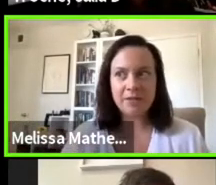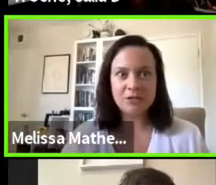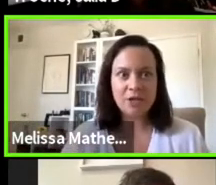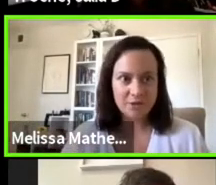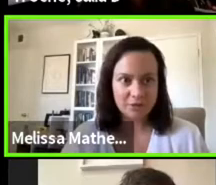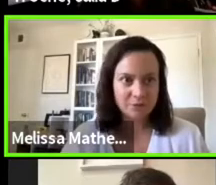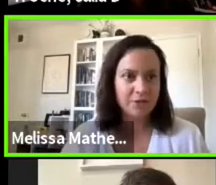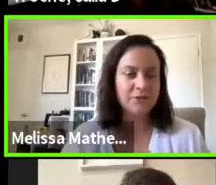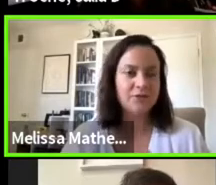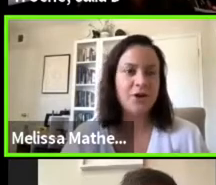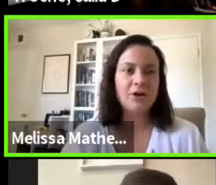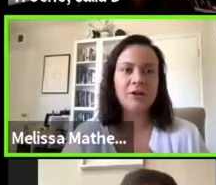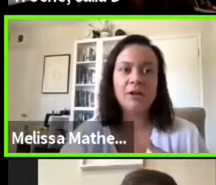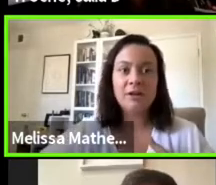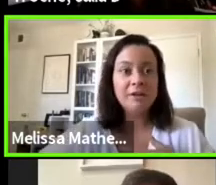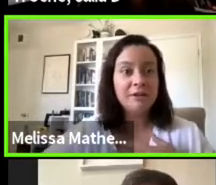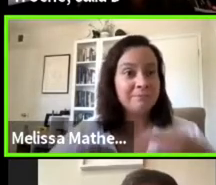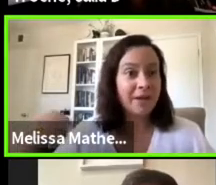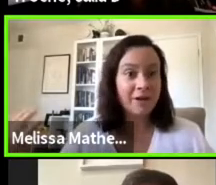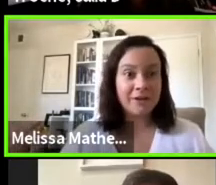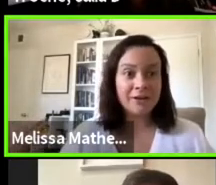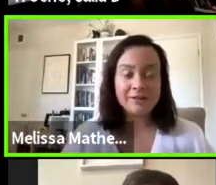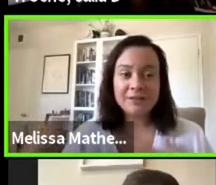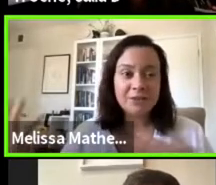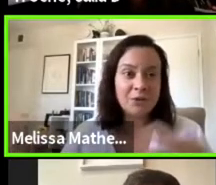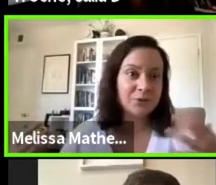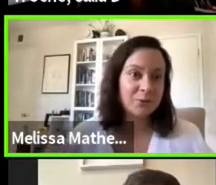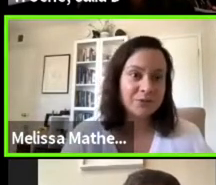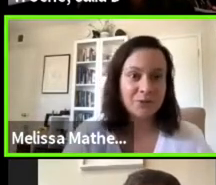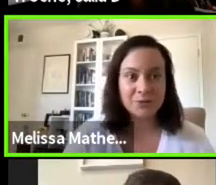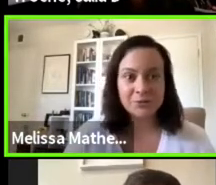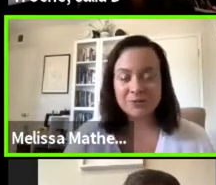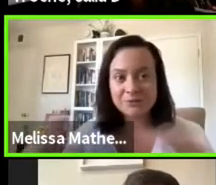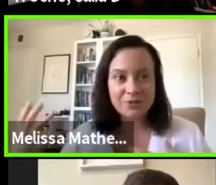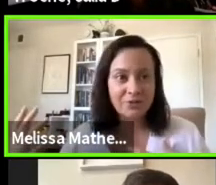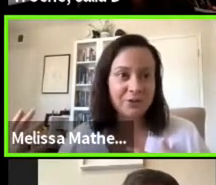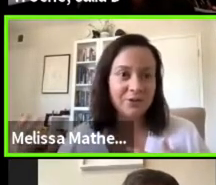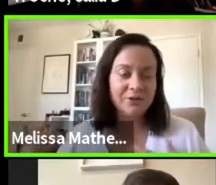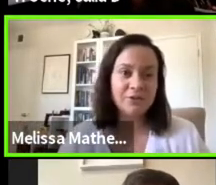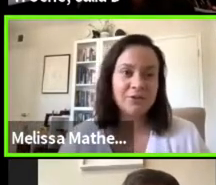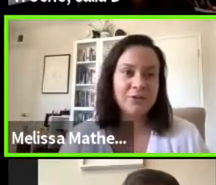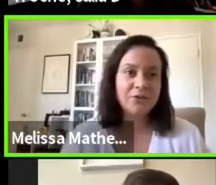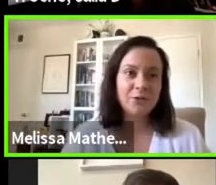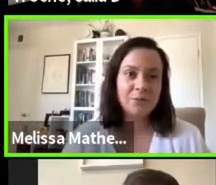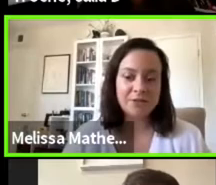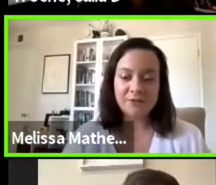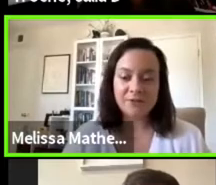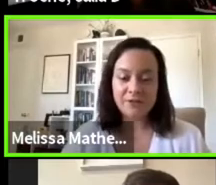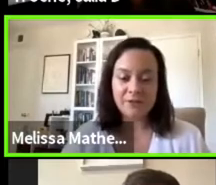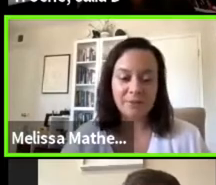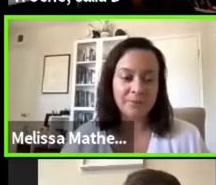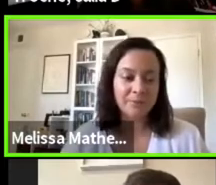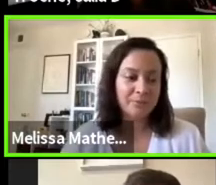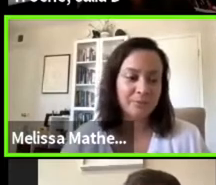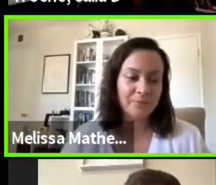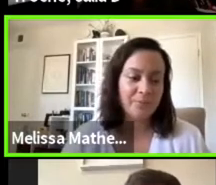it might change based on area, East Coast, West Coast, Southern. There's so many